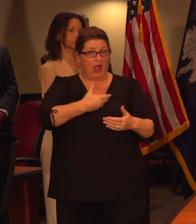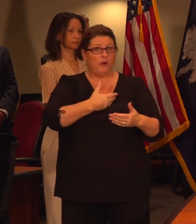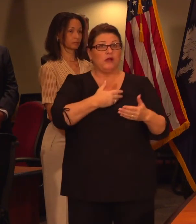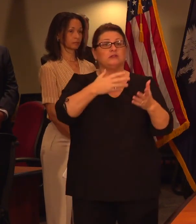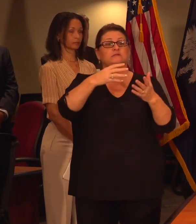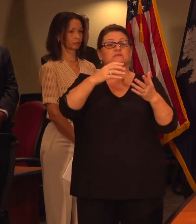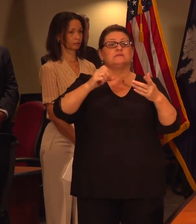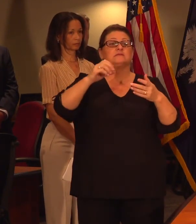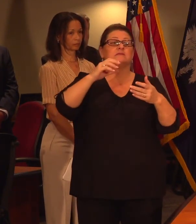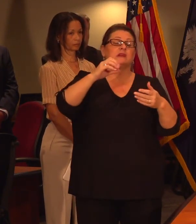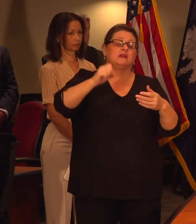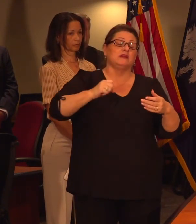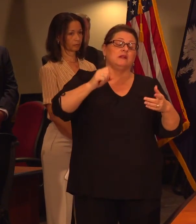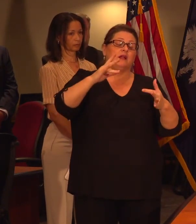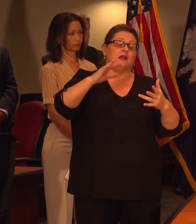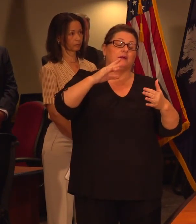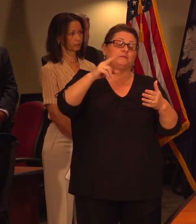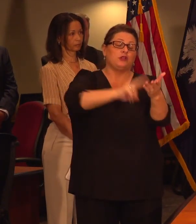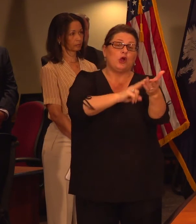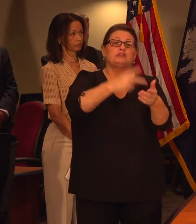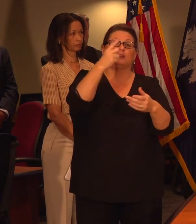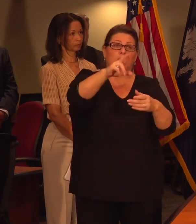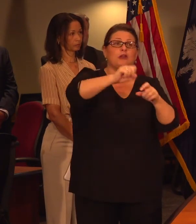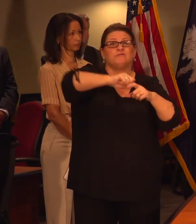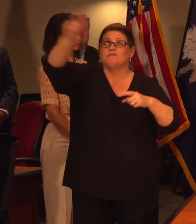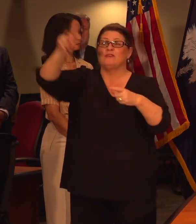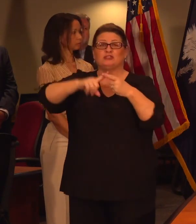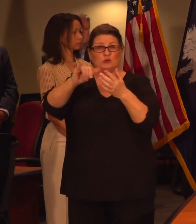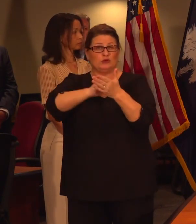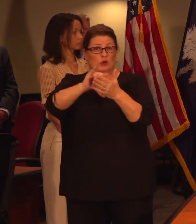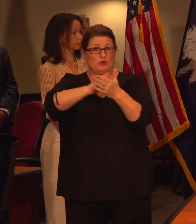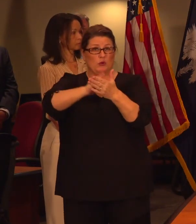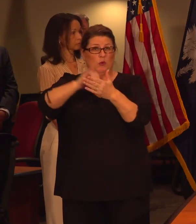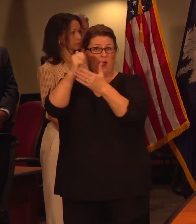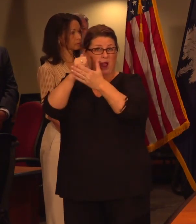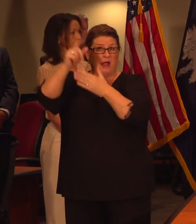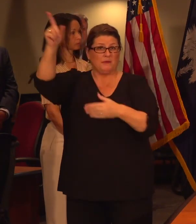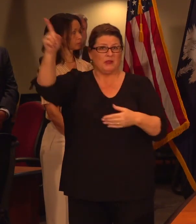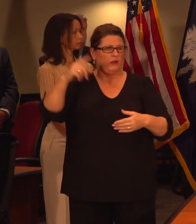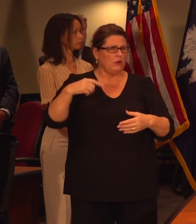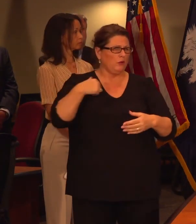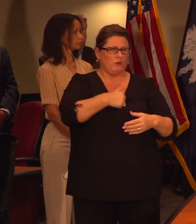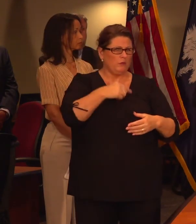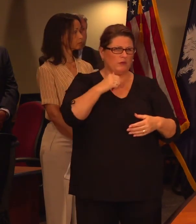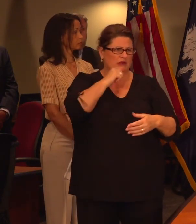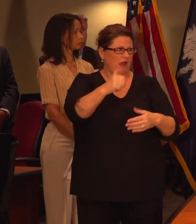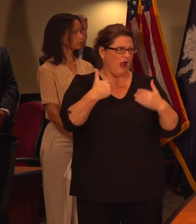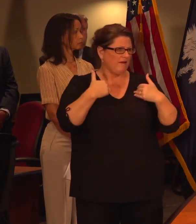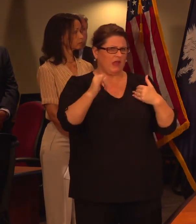more right now? And if so, are we tracking that? We're not, as has been explained, we're not losing, but I'll let